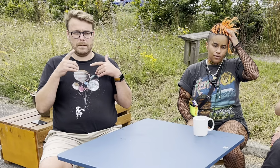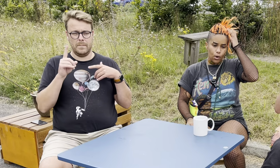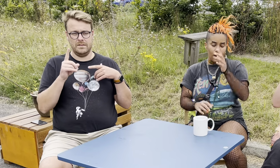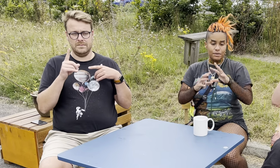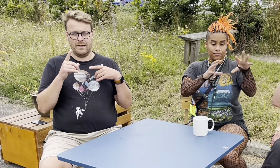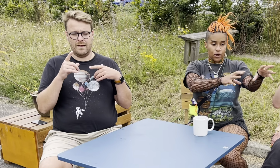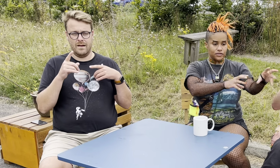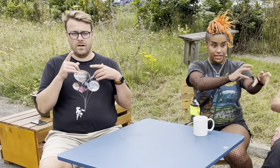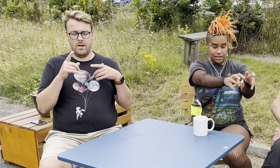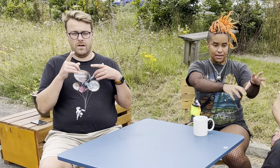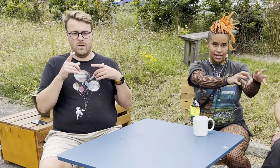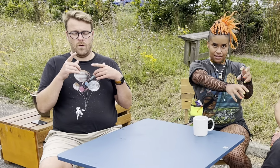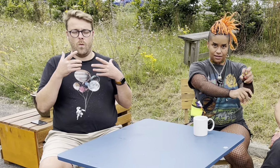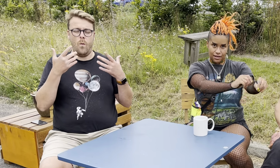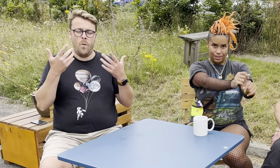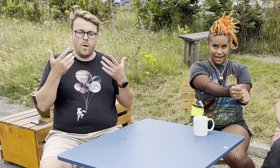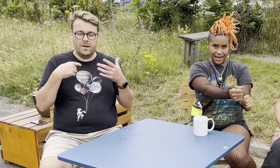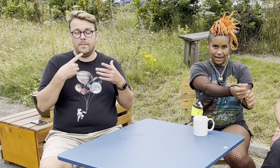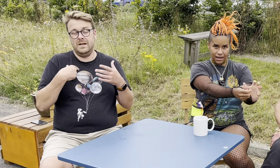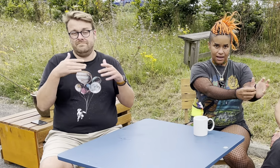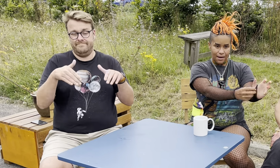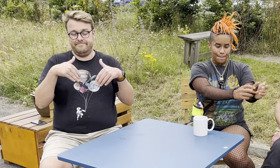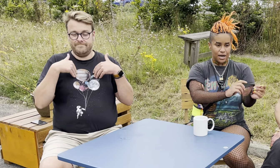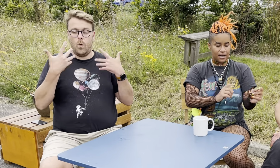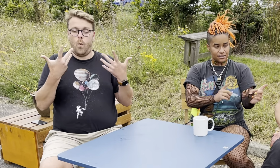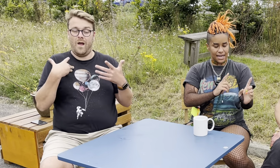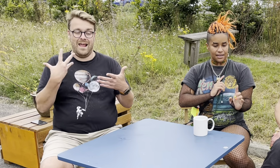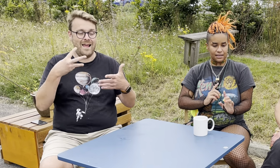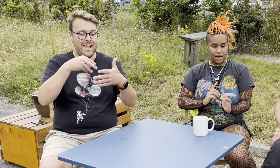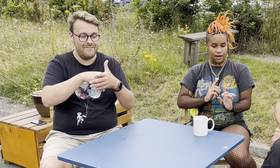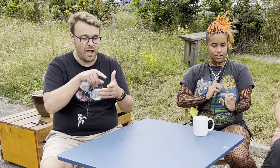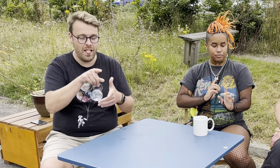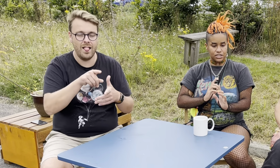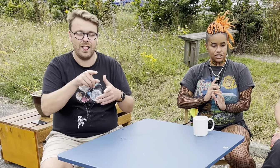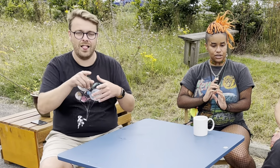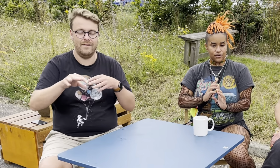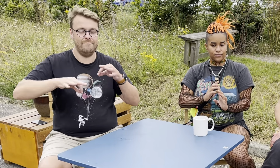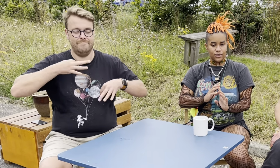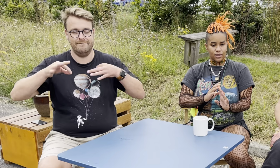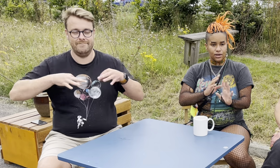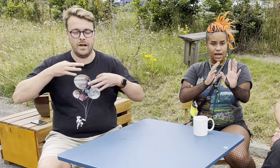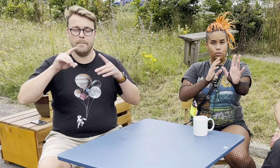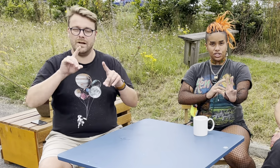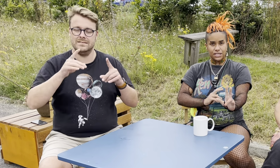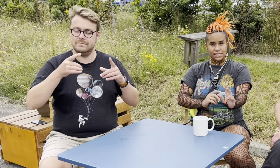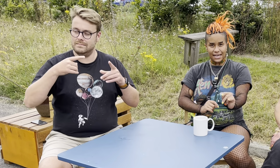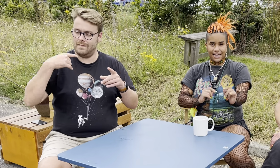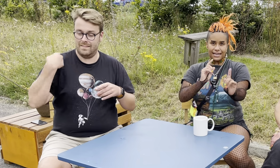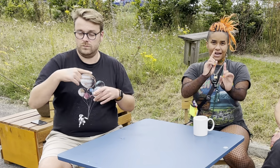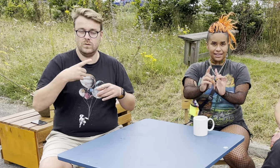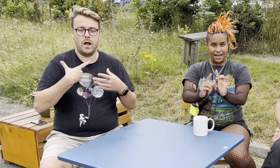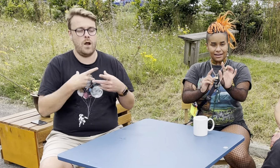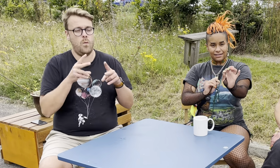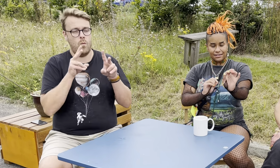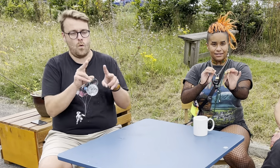or I'd be involved in the playing, but taking that kind of position of like watching a scene and then